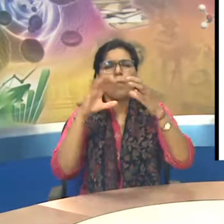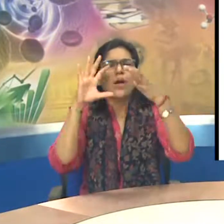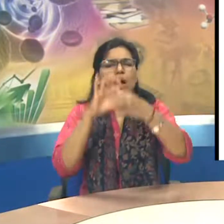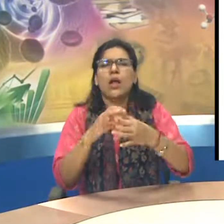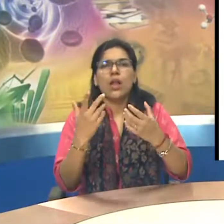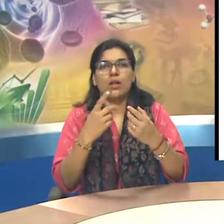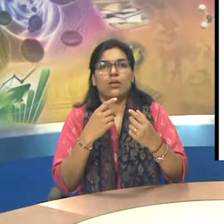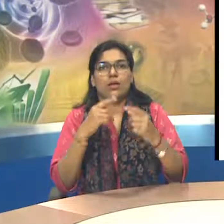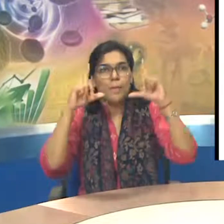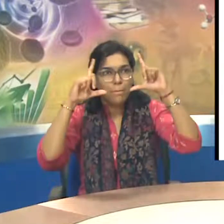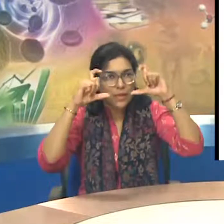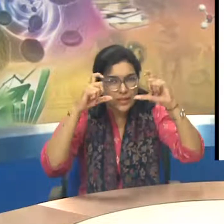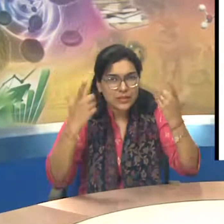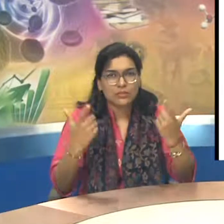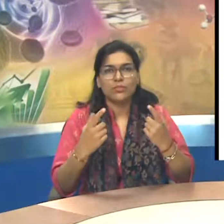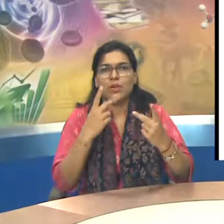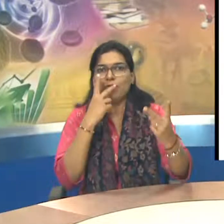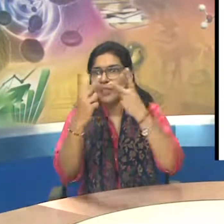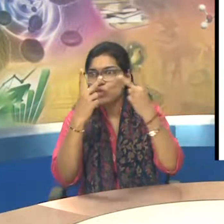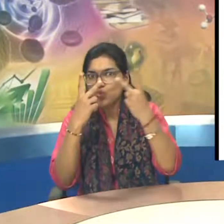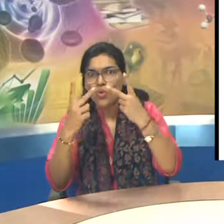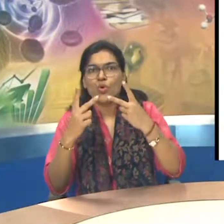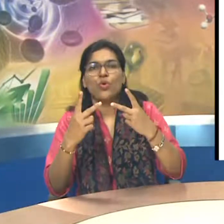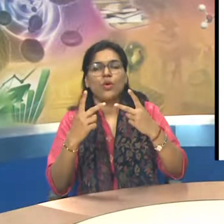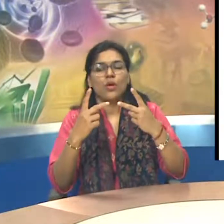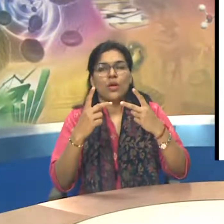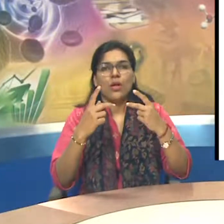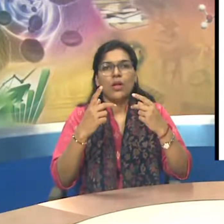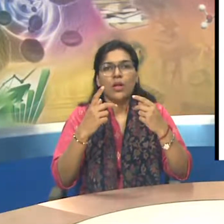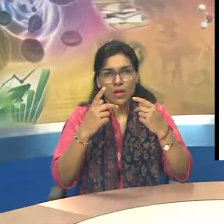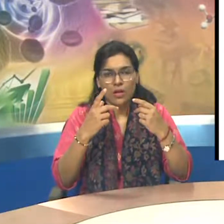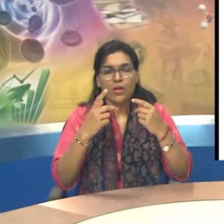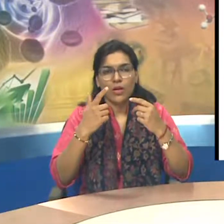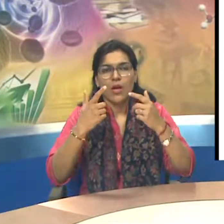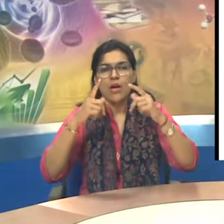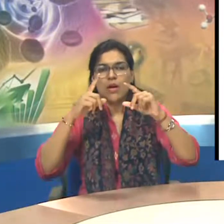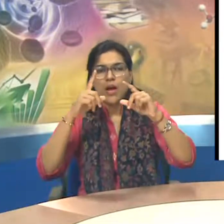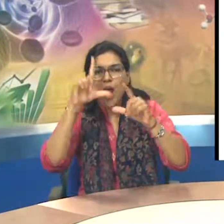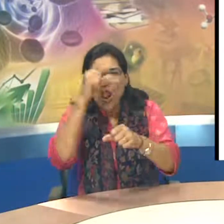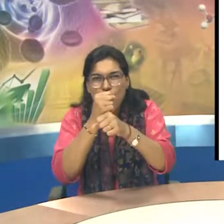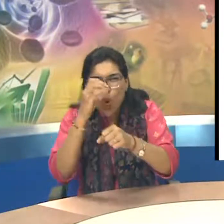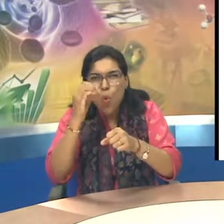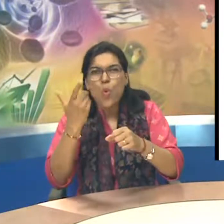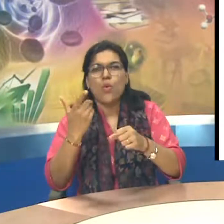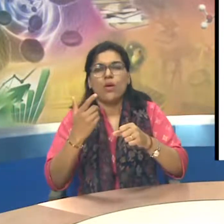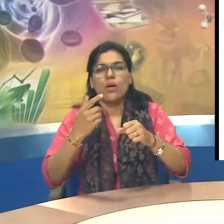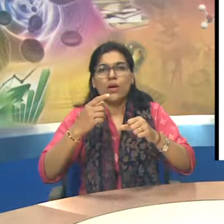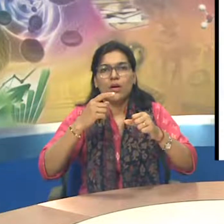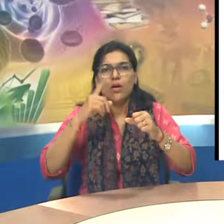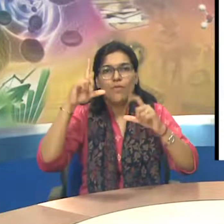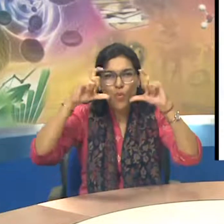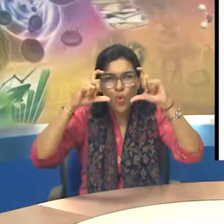Fourth question, the communication with the help of picture symbol diagram is called